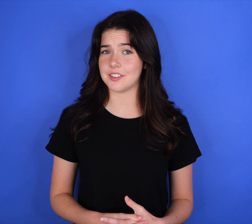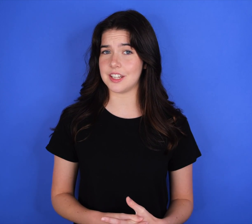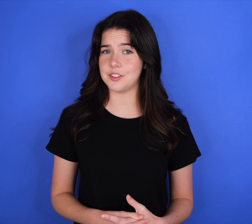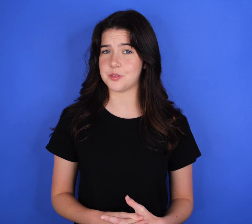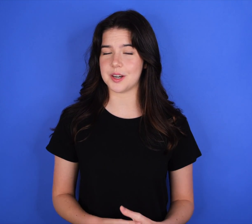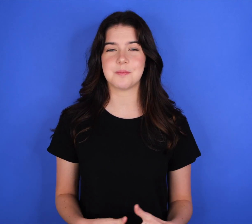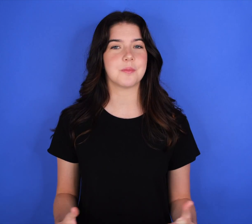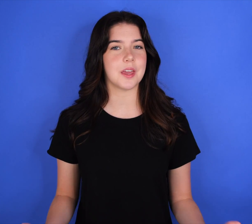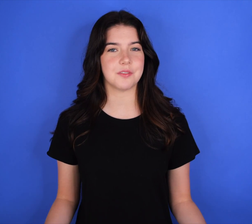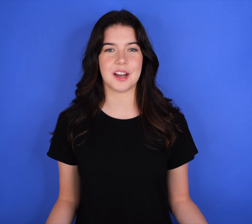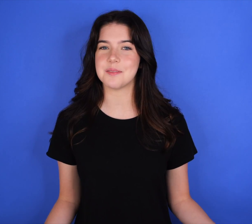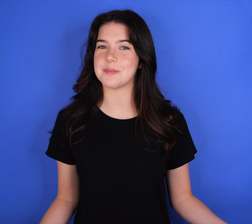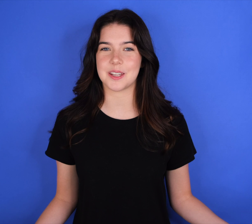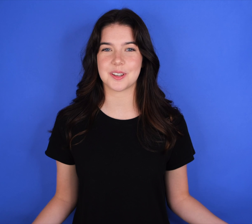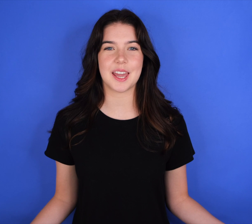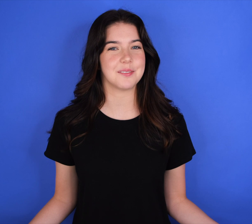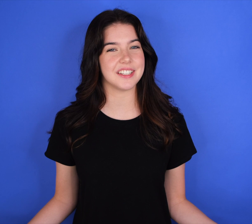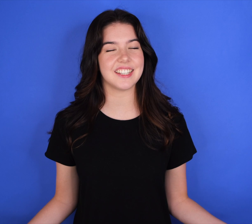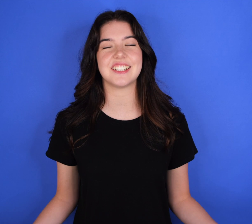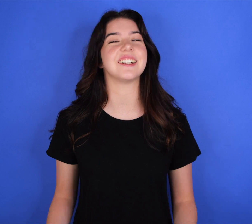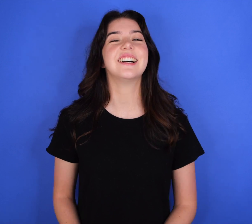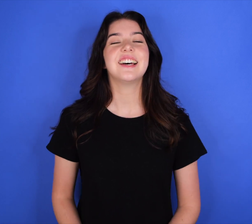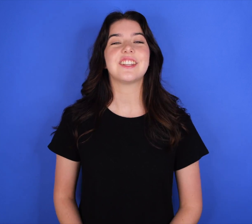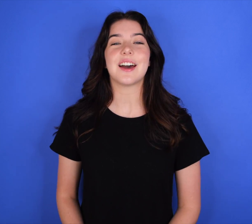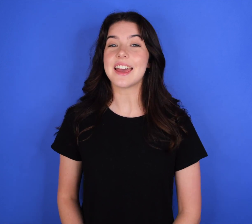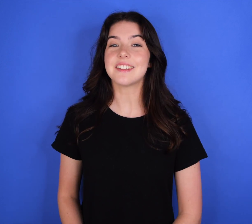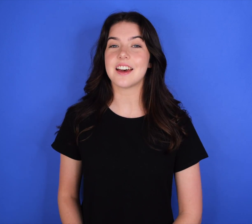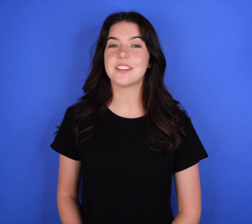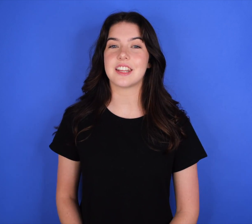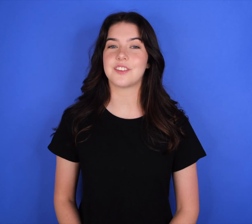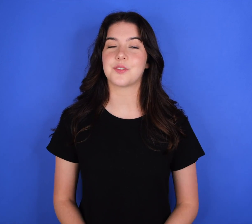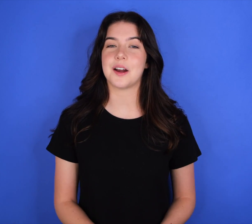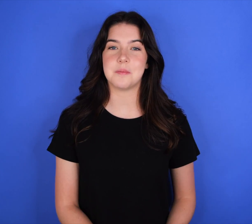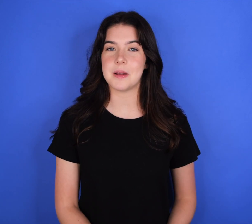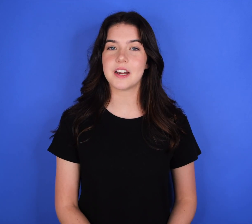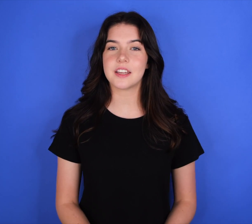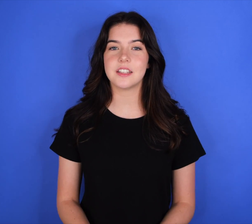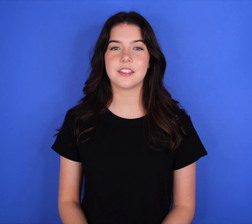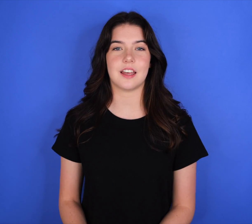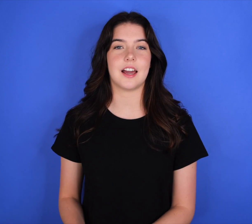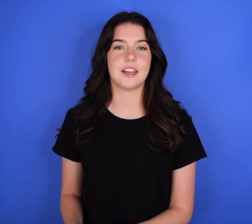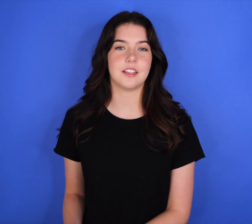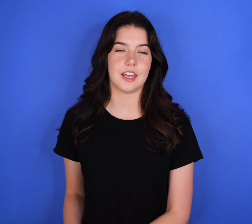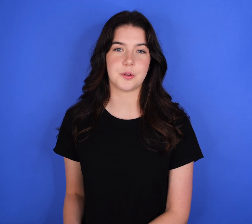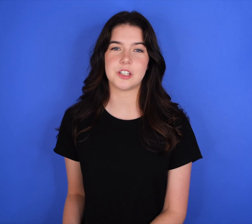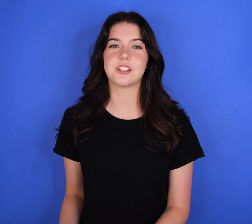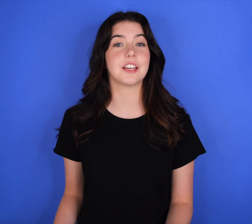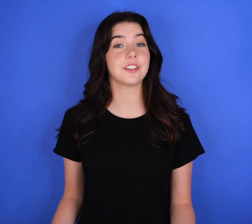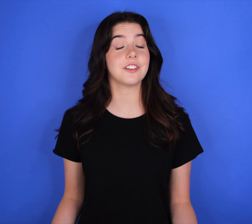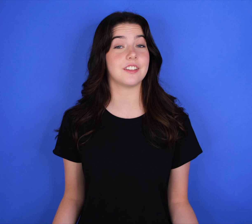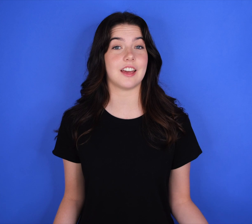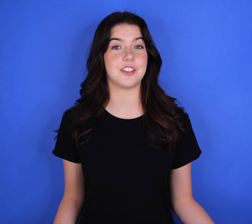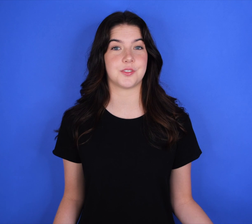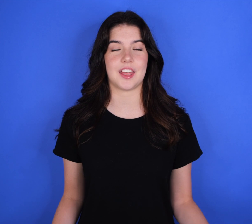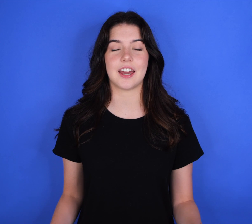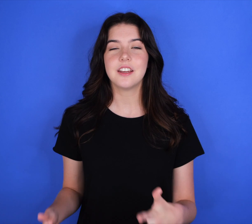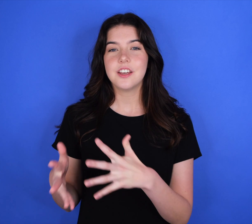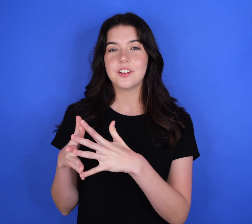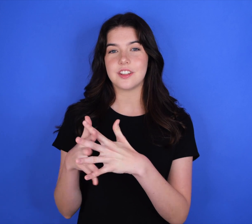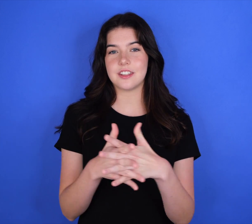stands for? If not, that's okay, I'm going to teach you. So ASL stands for American Sign Language. Let's learn the signs for that. So this is